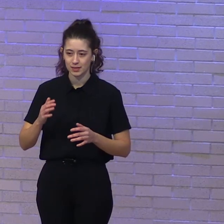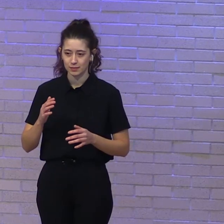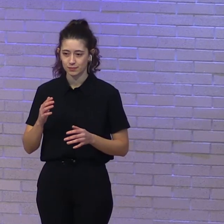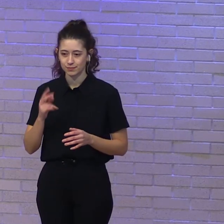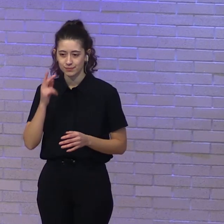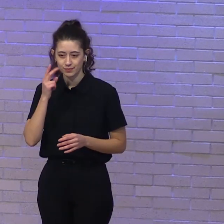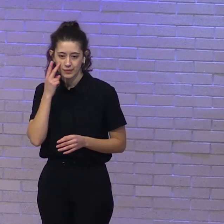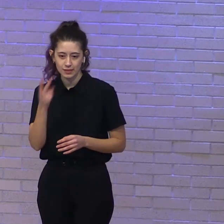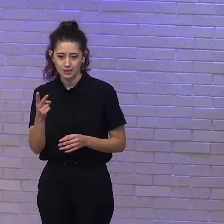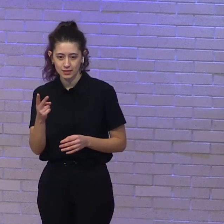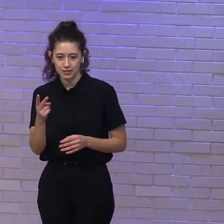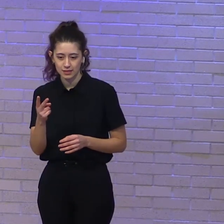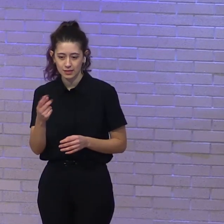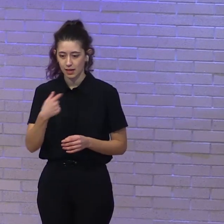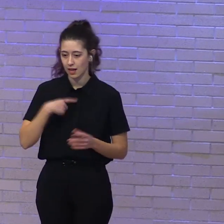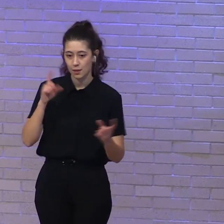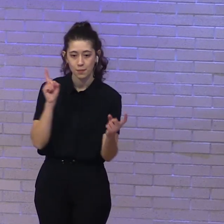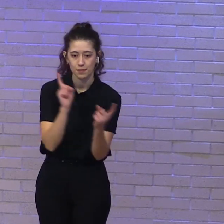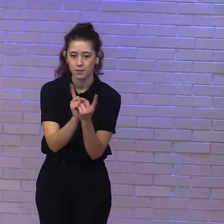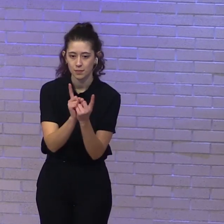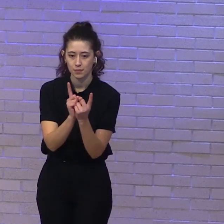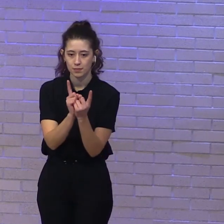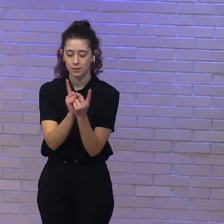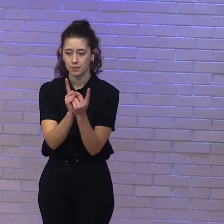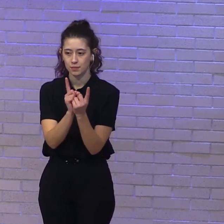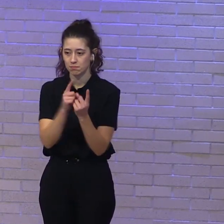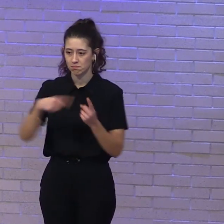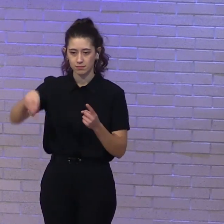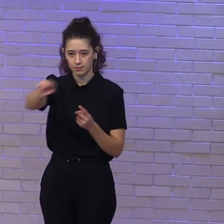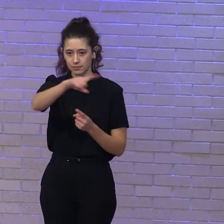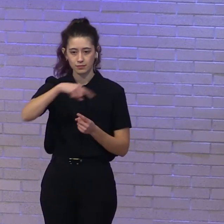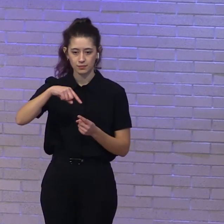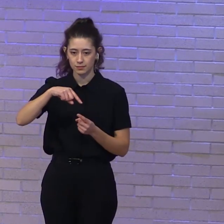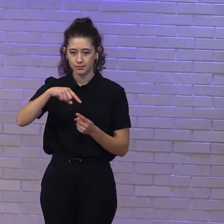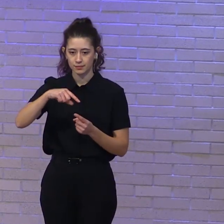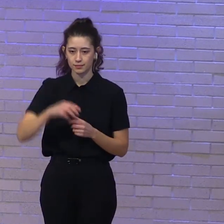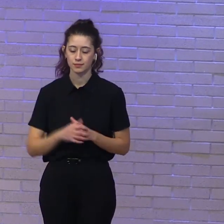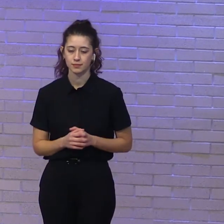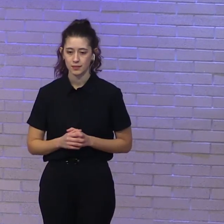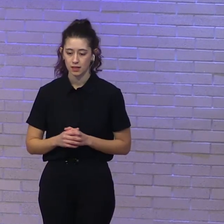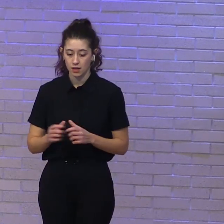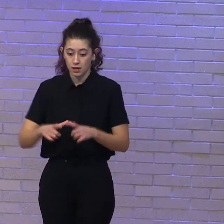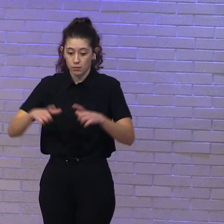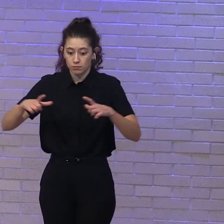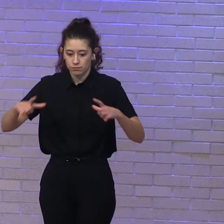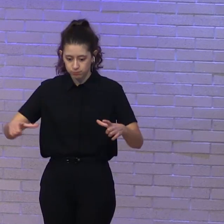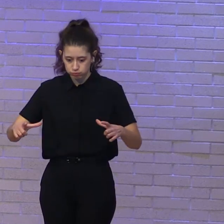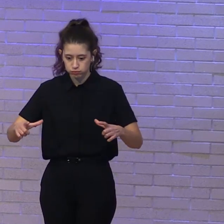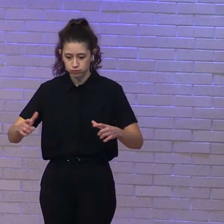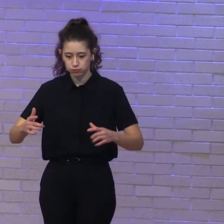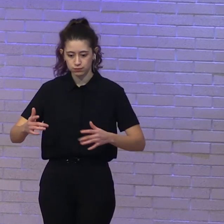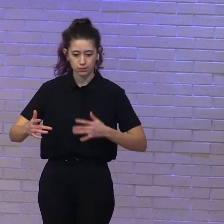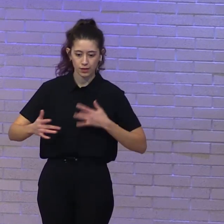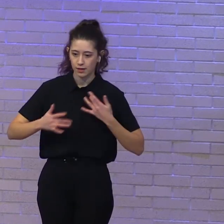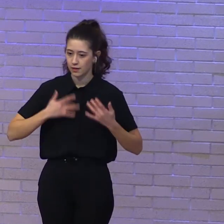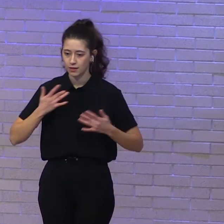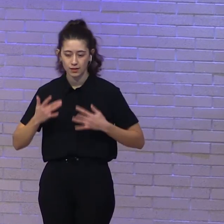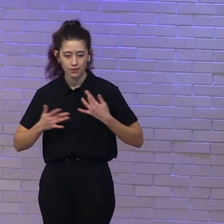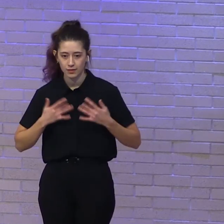camp. But now I feel like those were such big feelings, and now I feel so confident